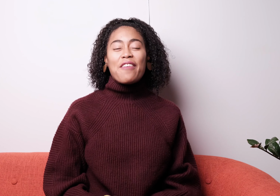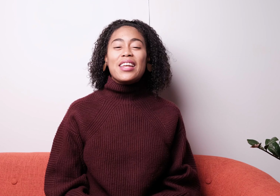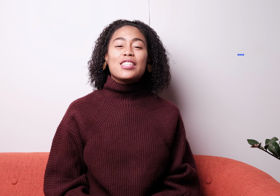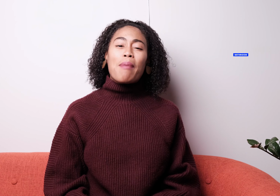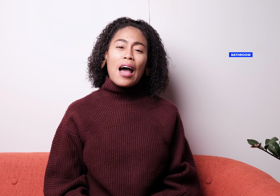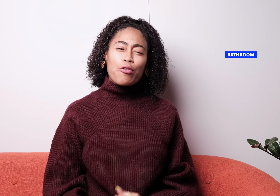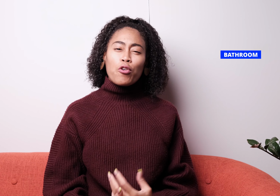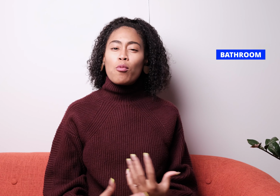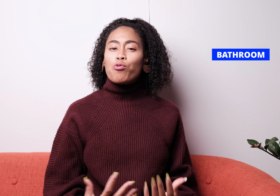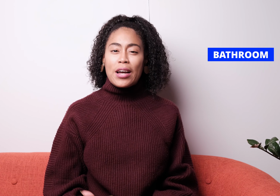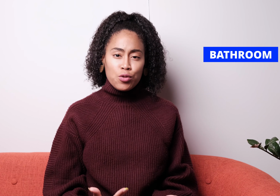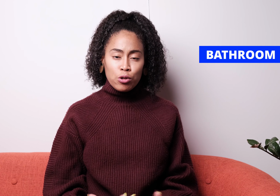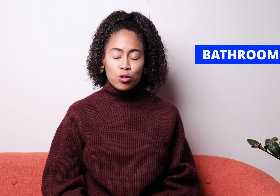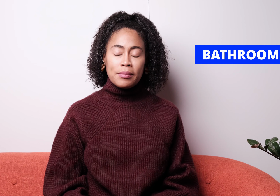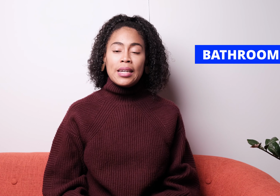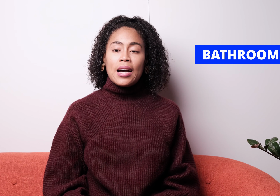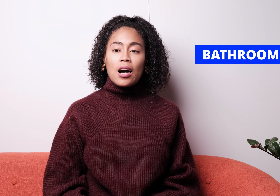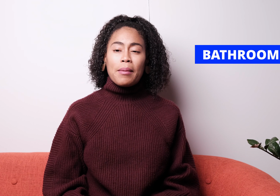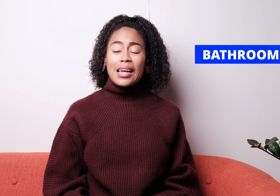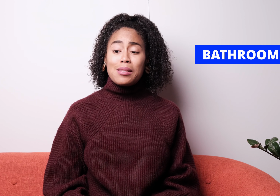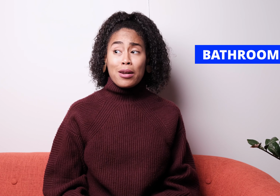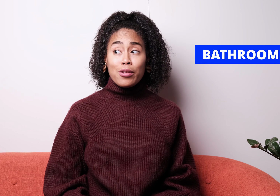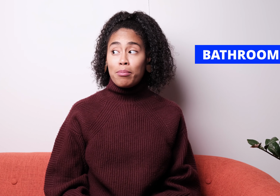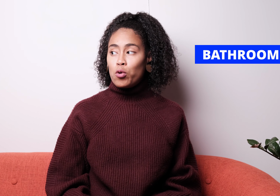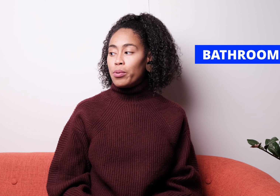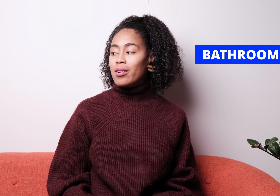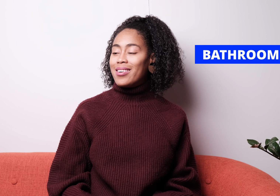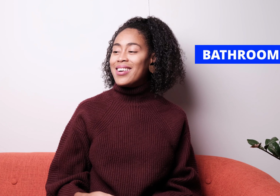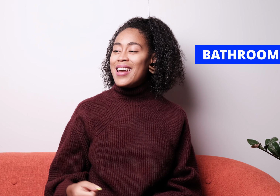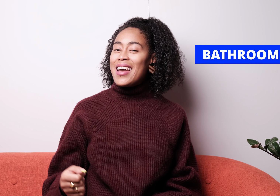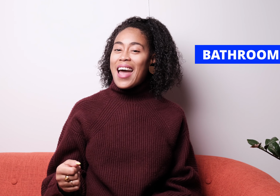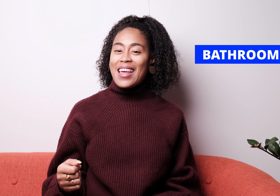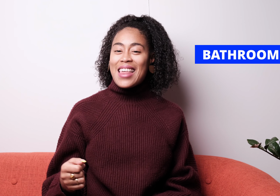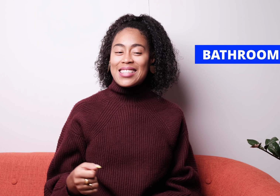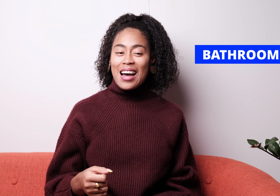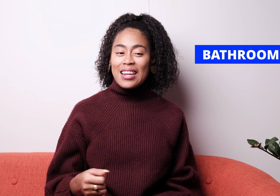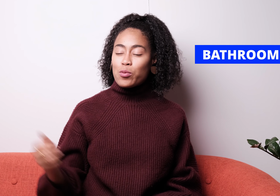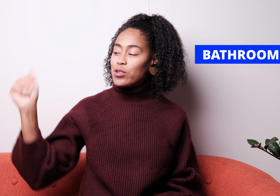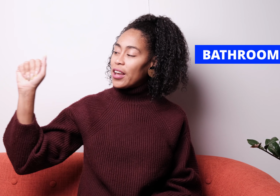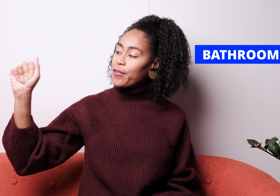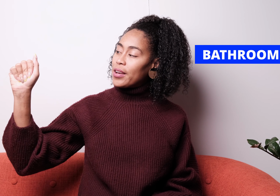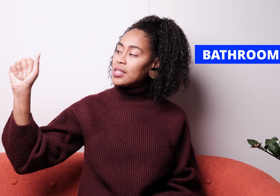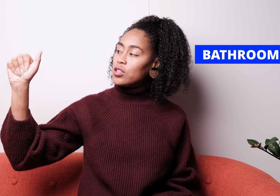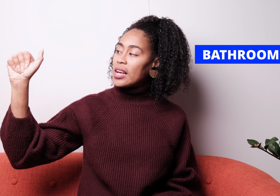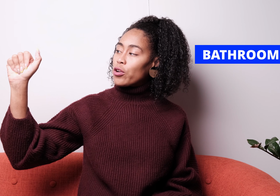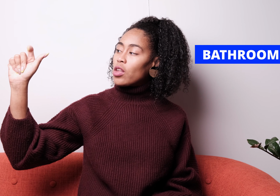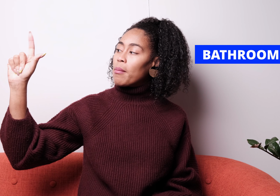is bathroom or restroom. I liked it better than poop. And that sign is where you take your fist, you take your thumb and